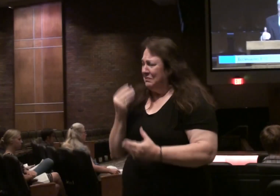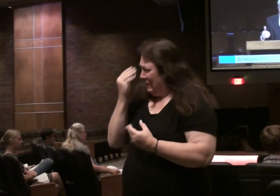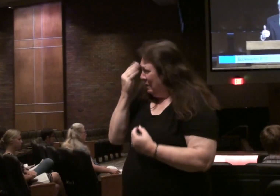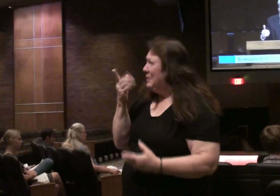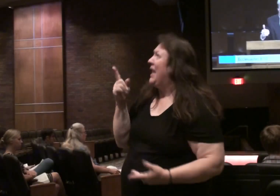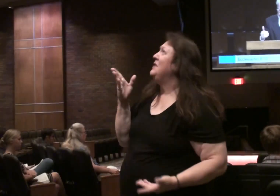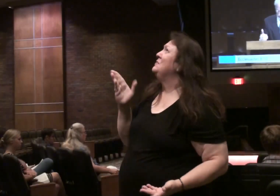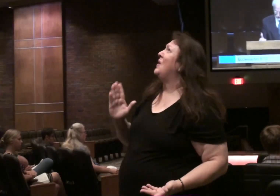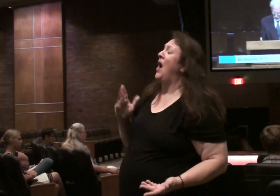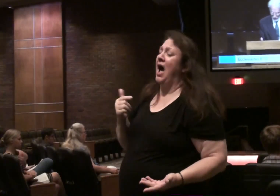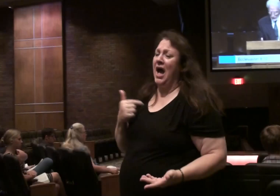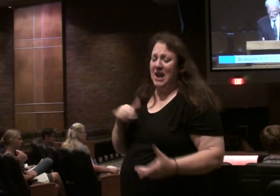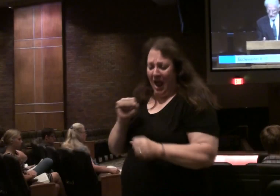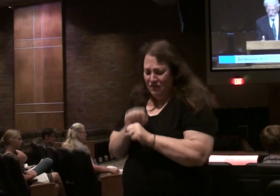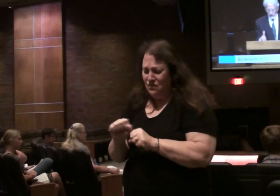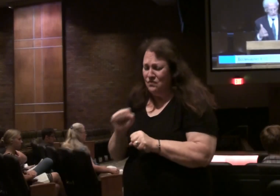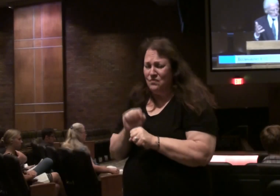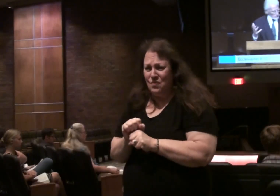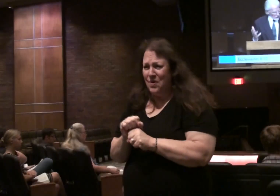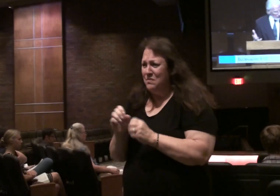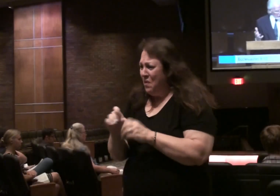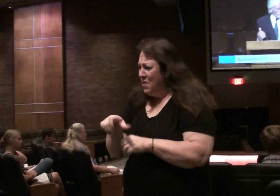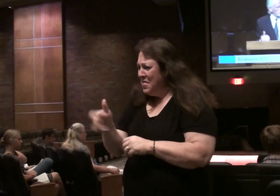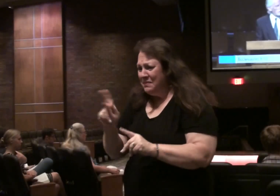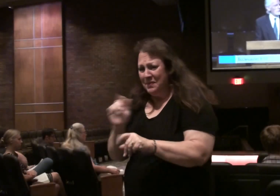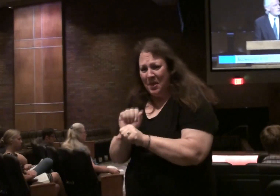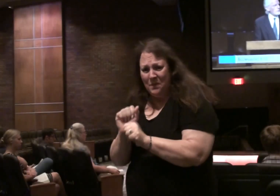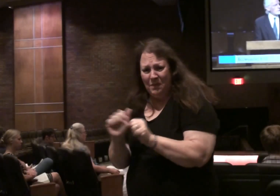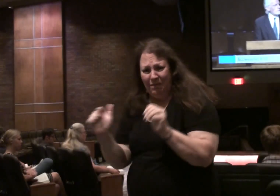faithful. I've worked harder than others.